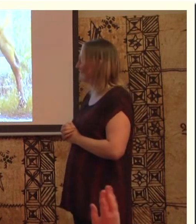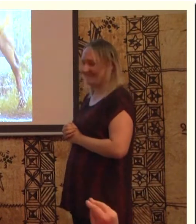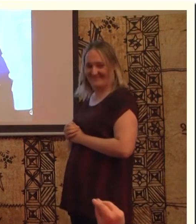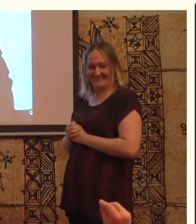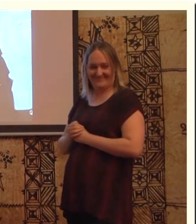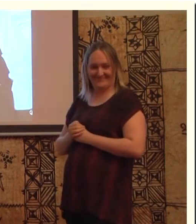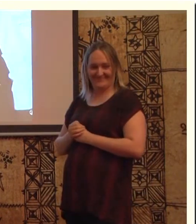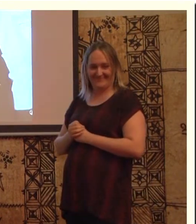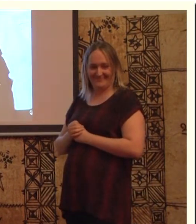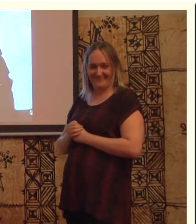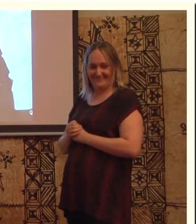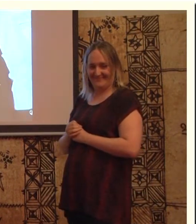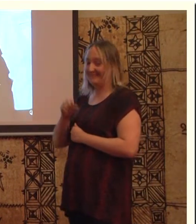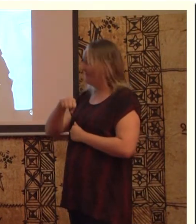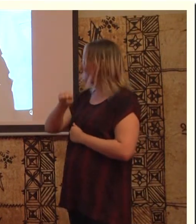Really beautiful, huh?